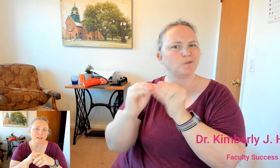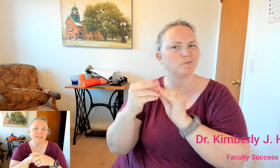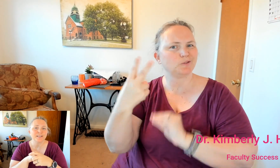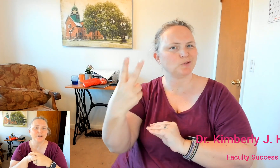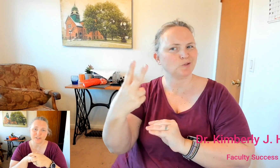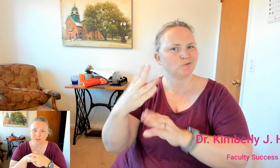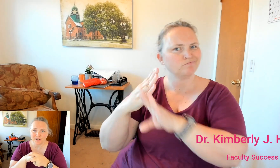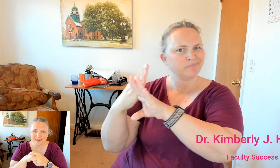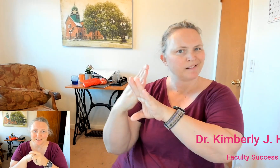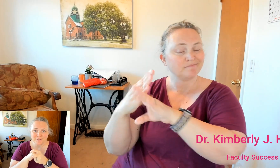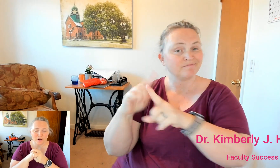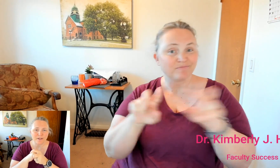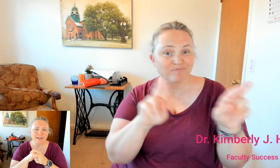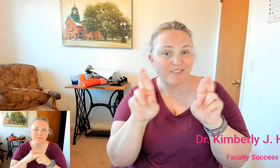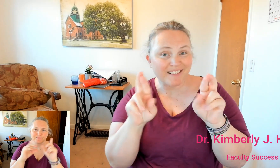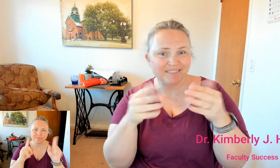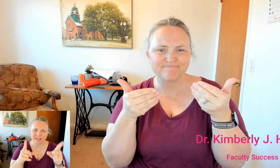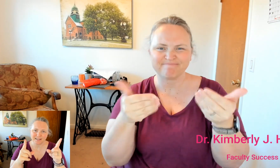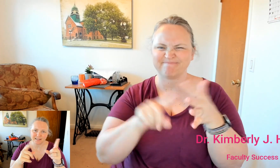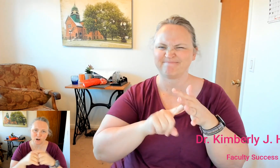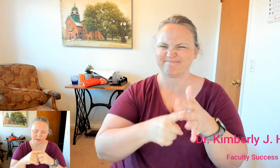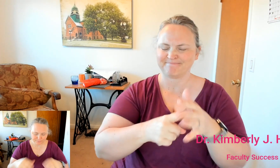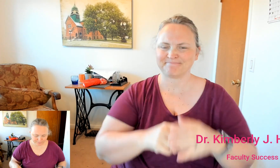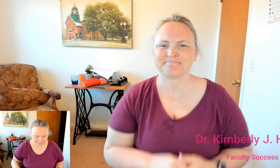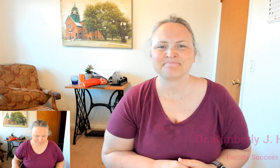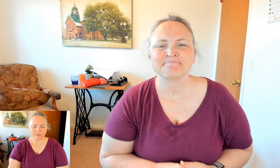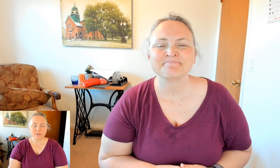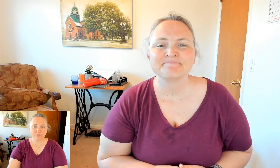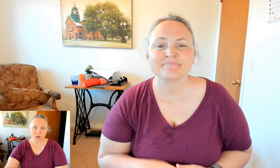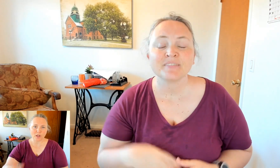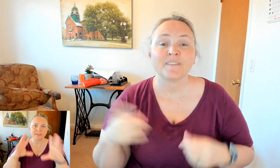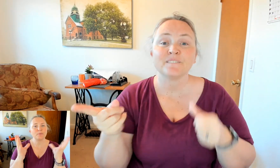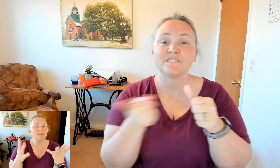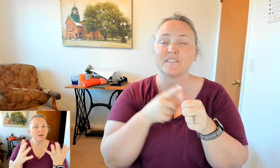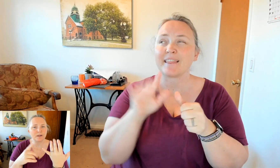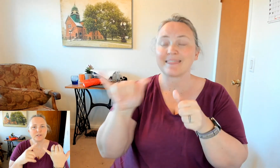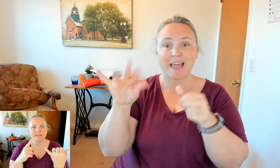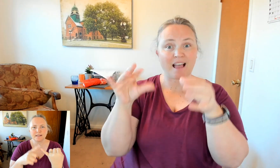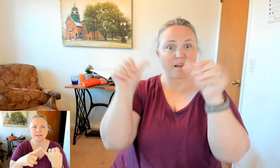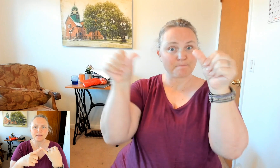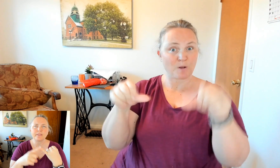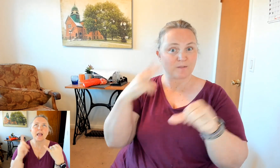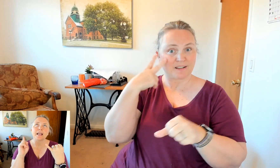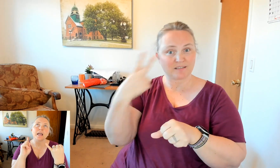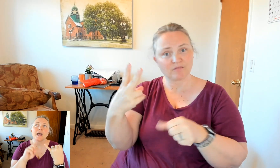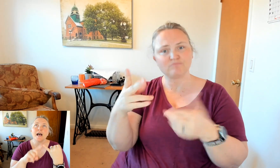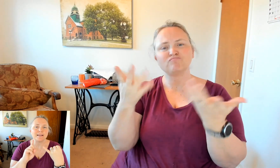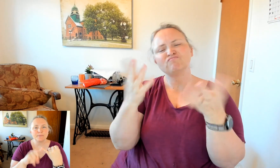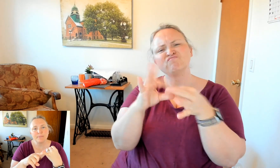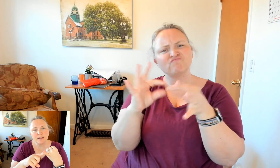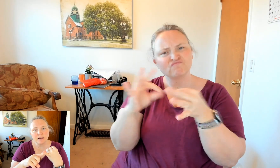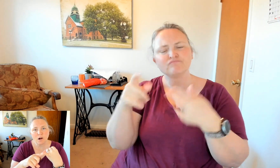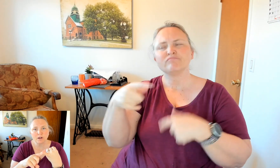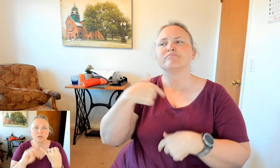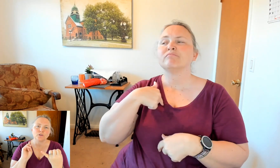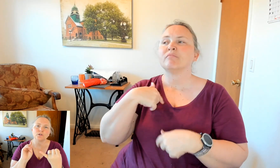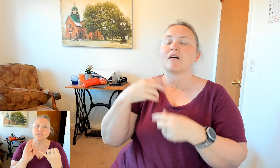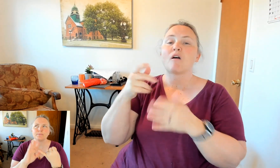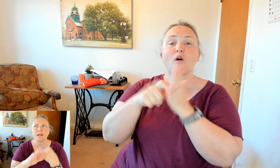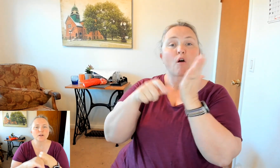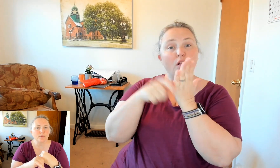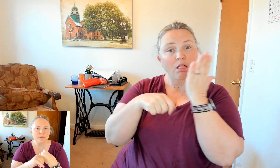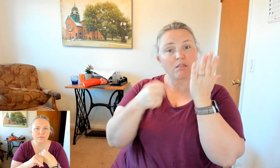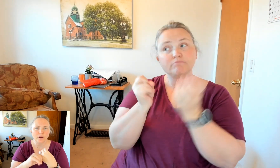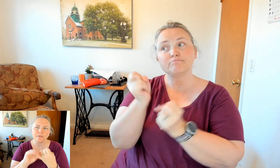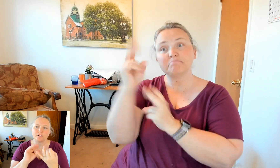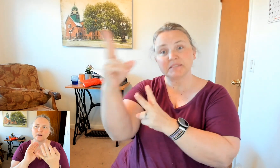from blocking your tenure case. Are you ready? Let's get started. First of all, the post in question said something like, I submitted an article. It's